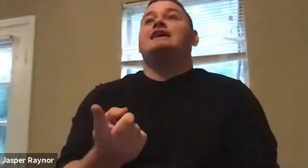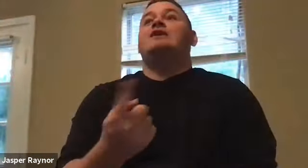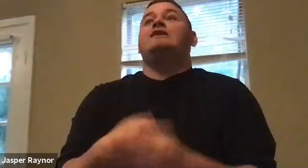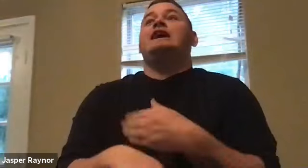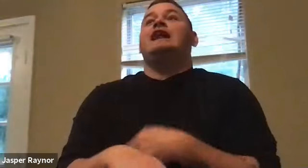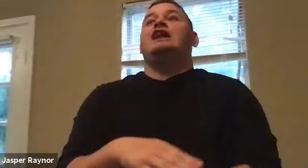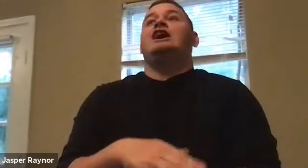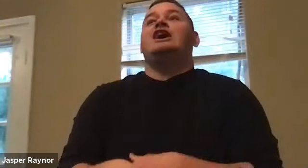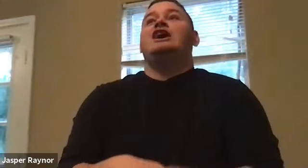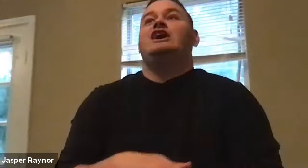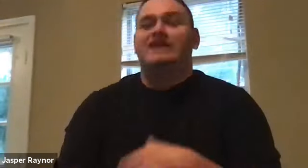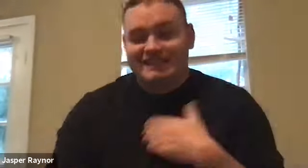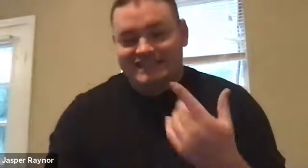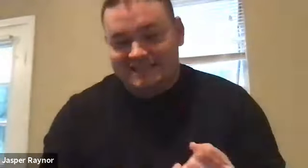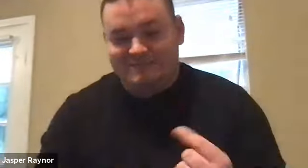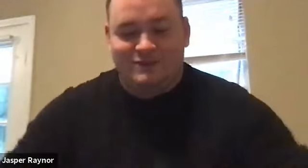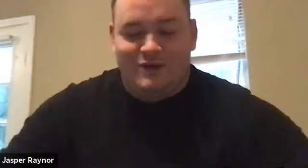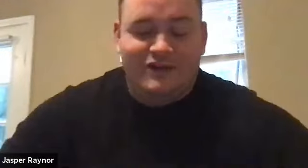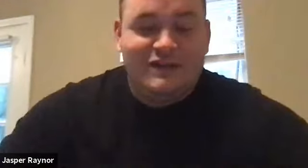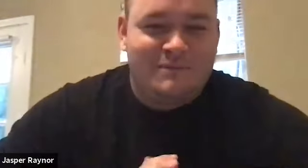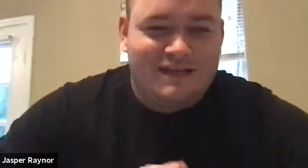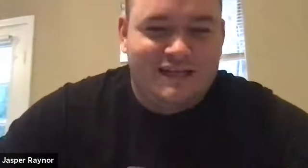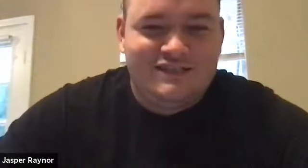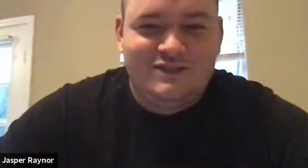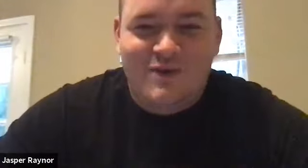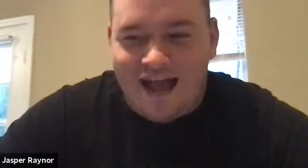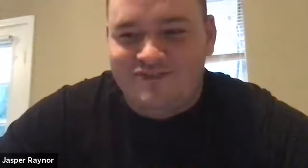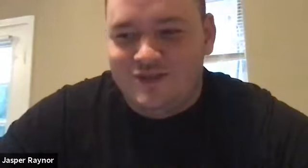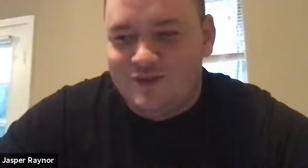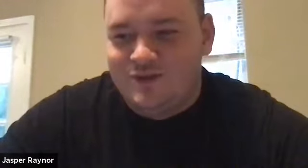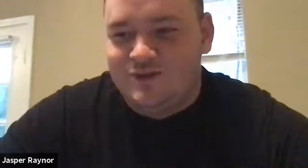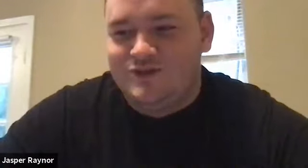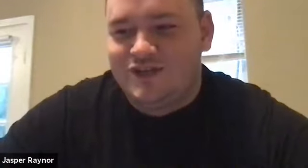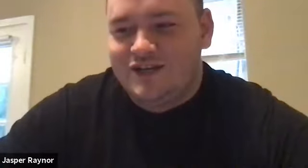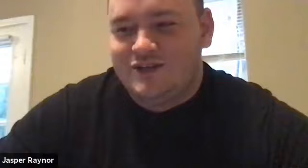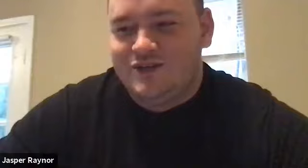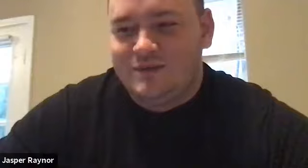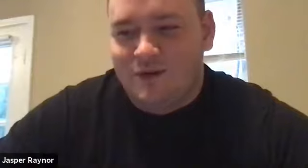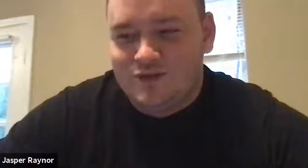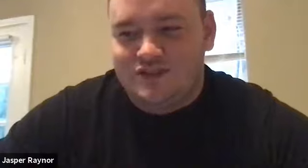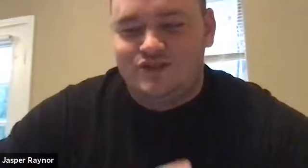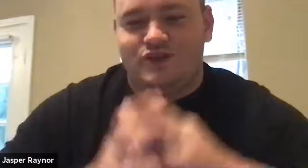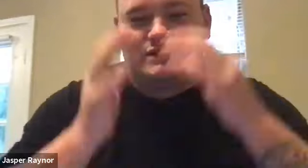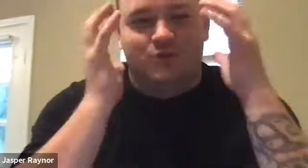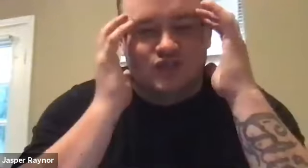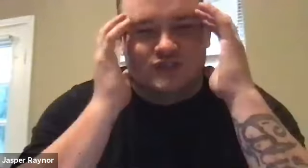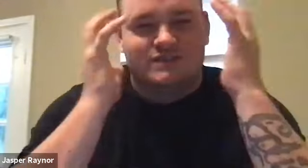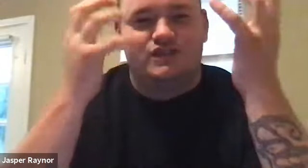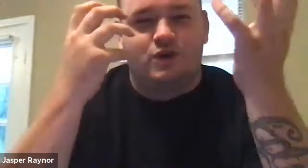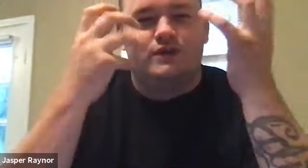psycho killer. That's what you are, because you have to use your emotions, your expression to show that you're